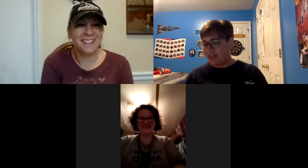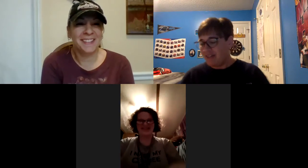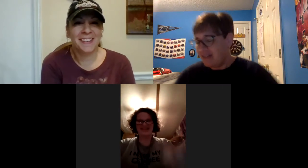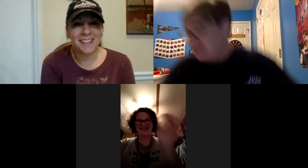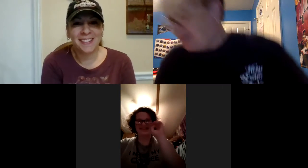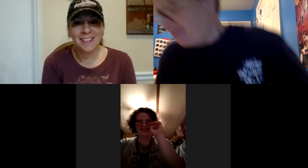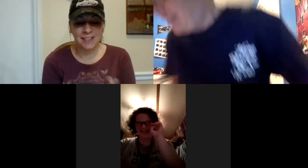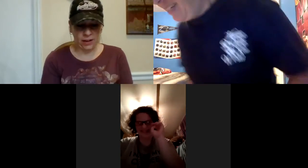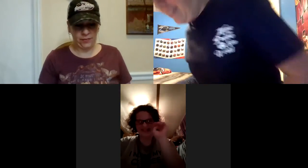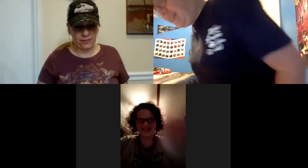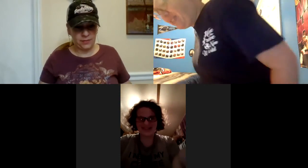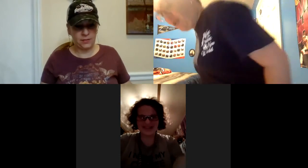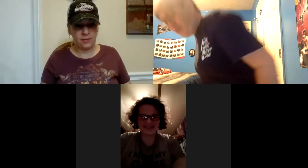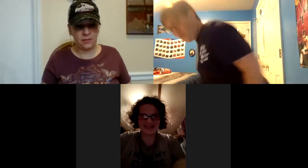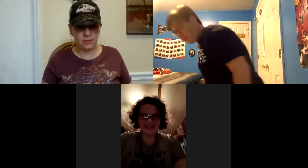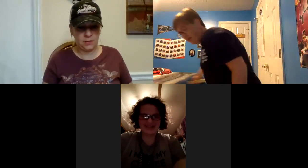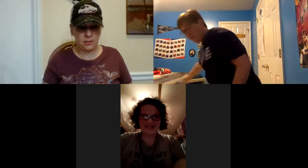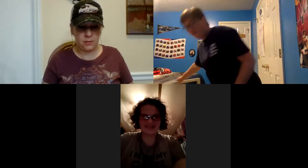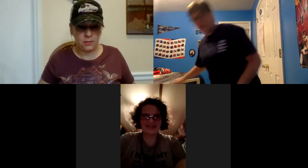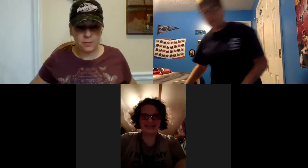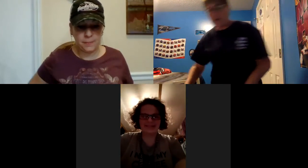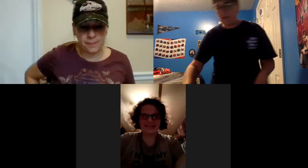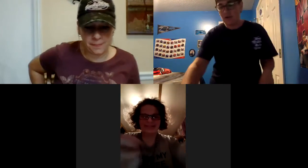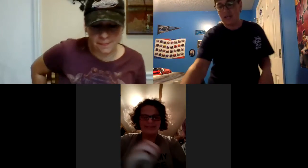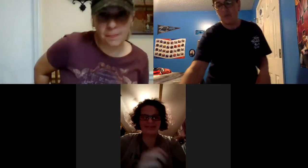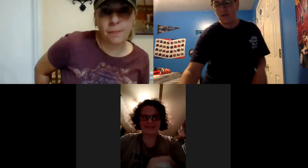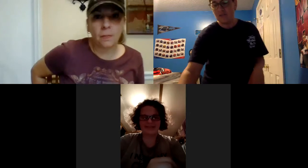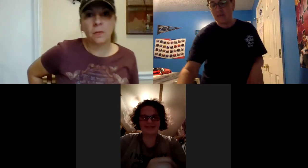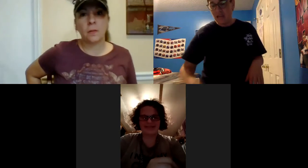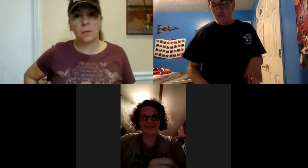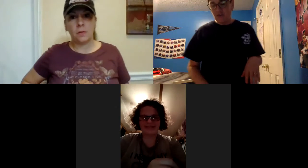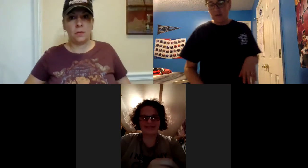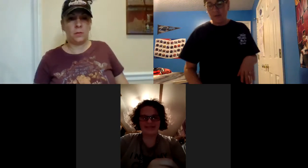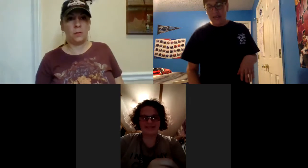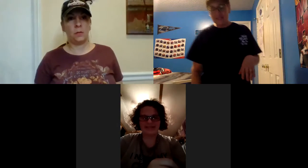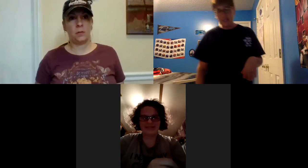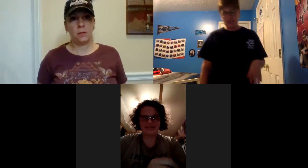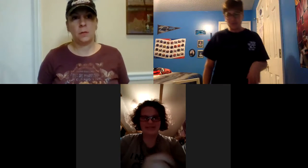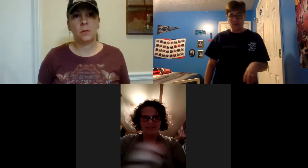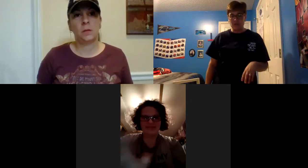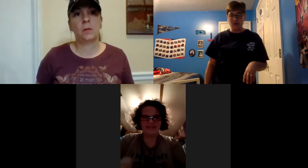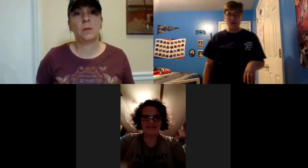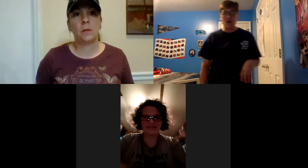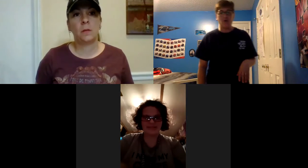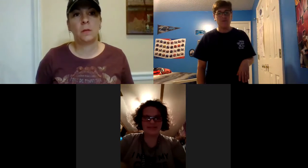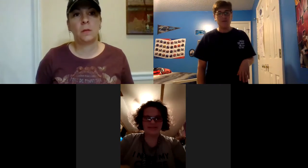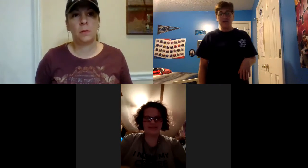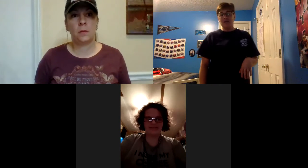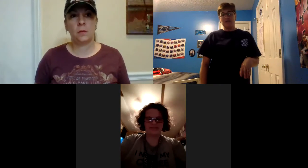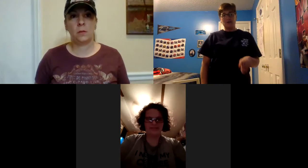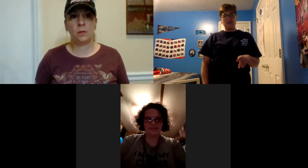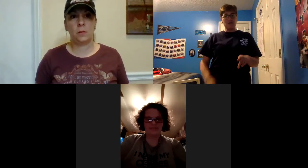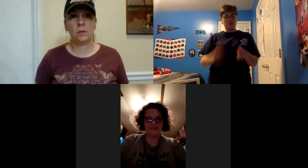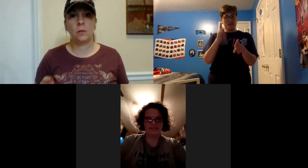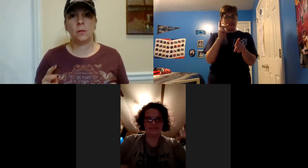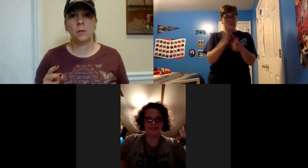be good. All right. So the first one I wrote down was be careful and pay attention when you go home.